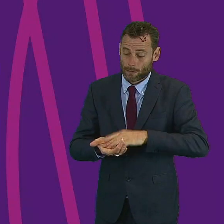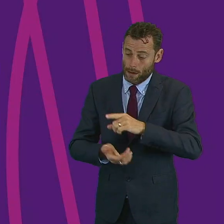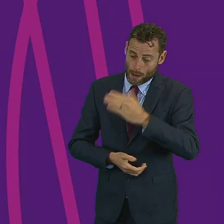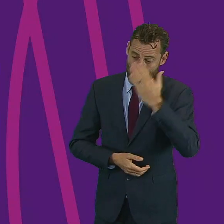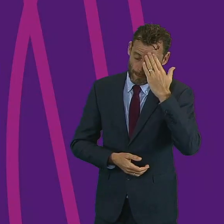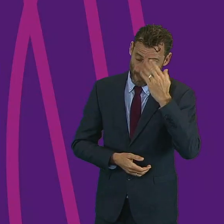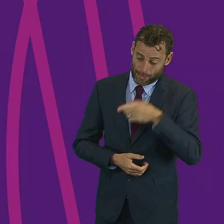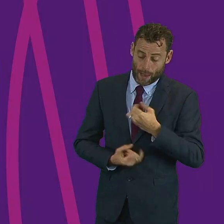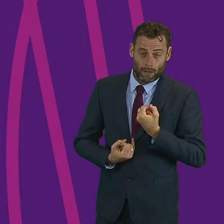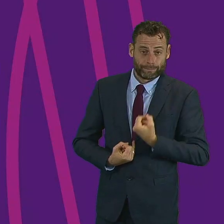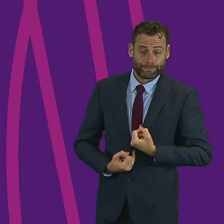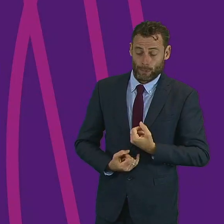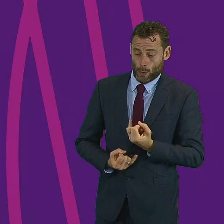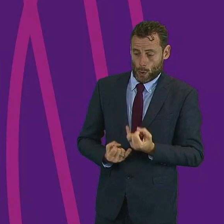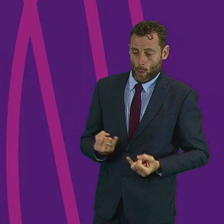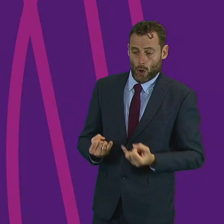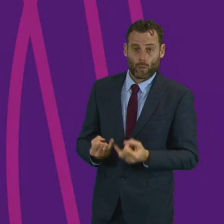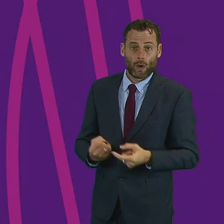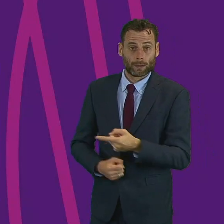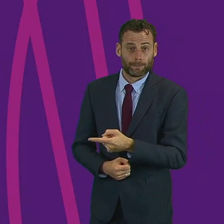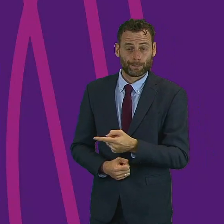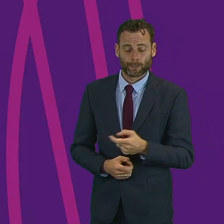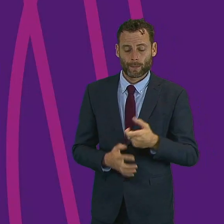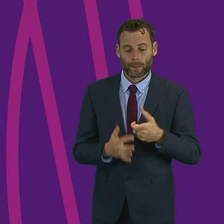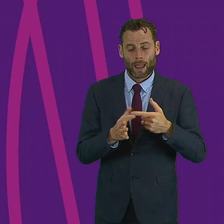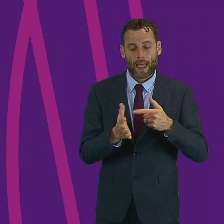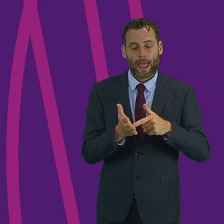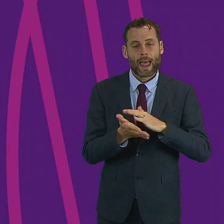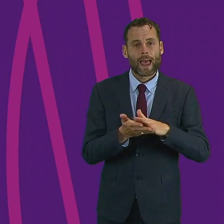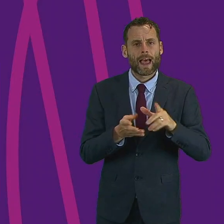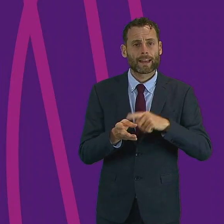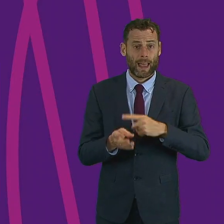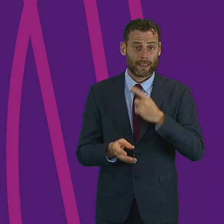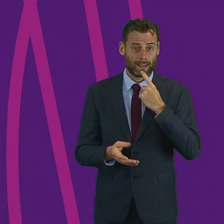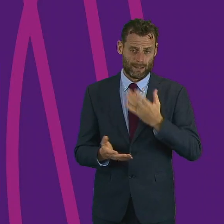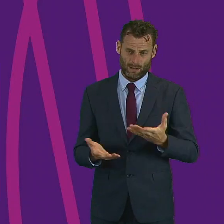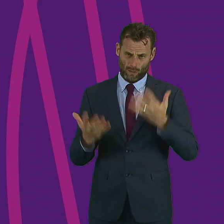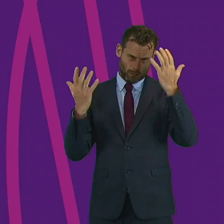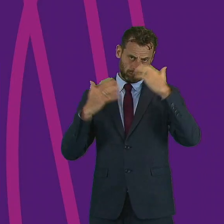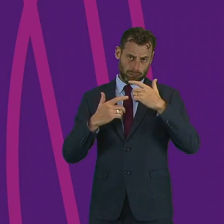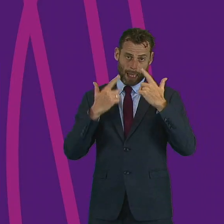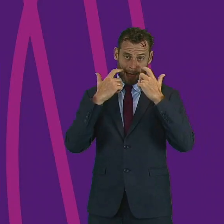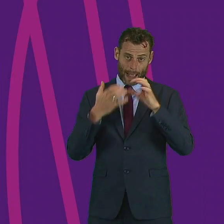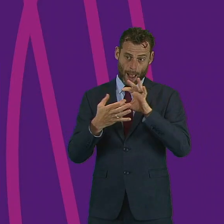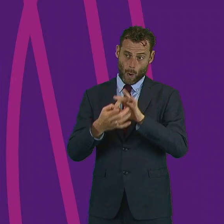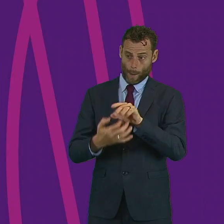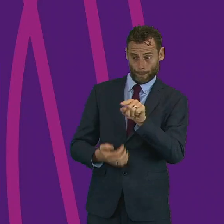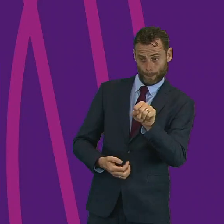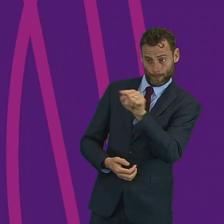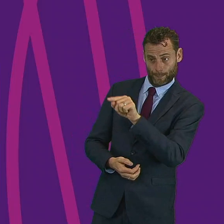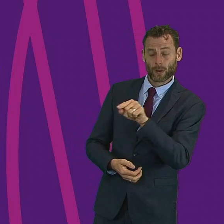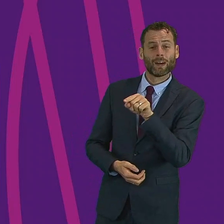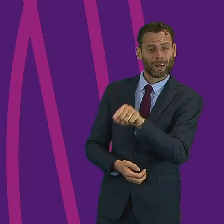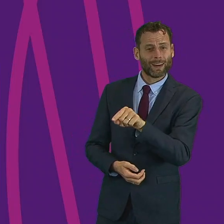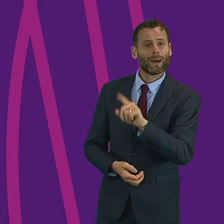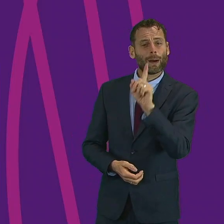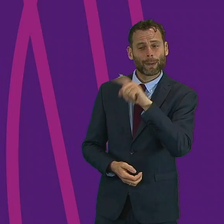unintended consequences in the kind of regulations that we're having to put in place right now. None of us want to be in this position. So